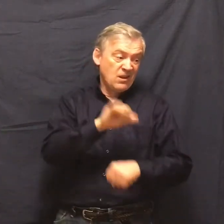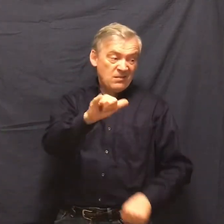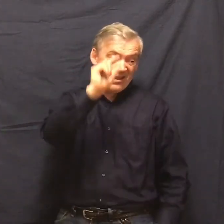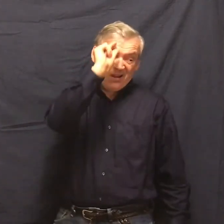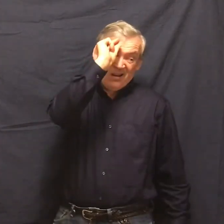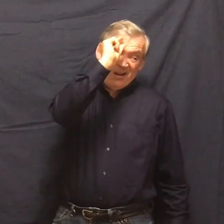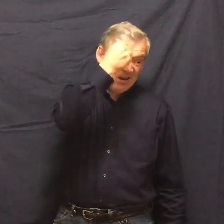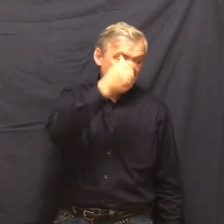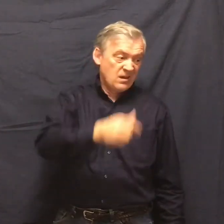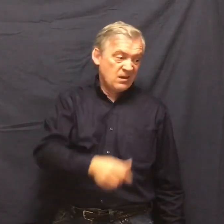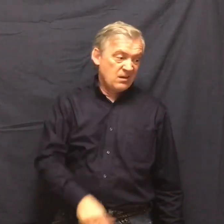guts."